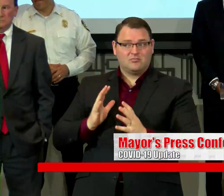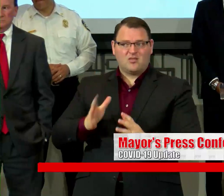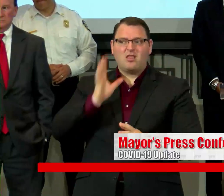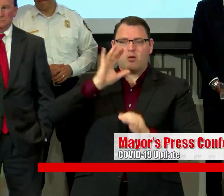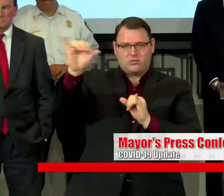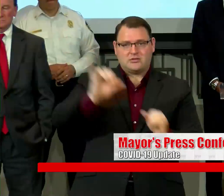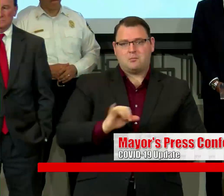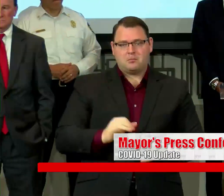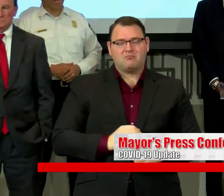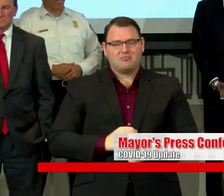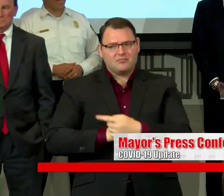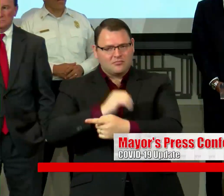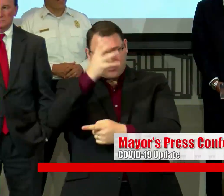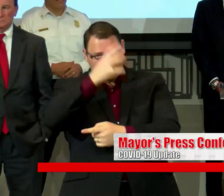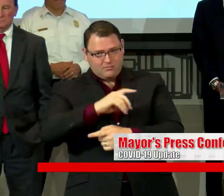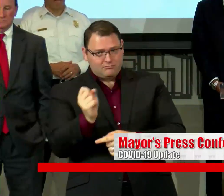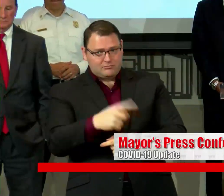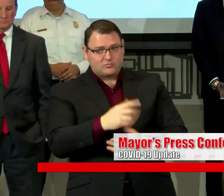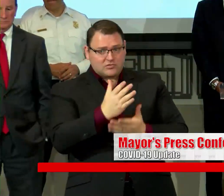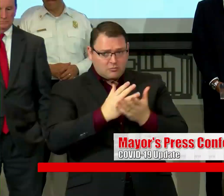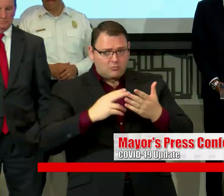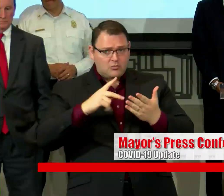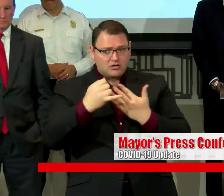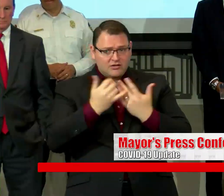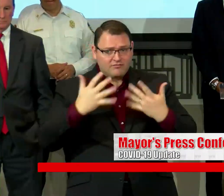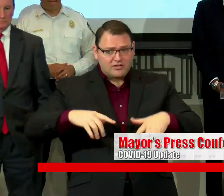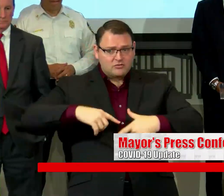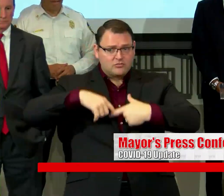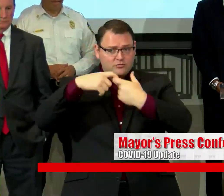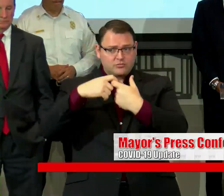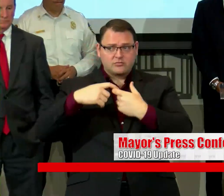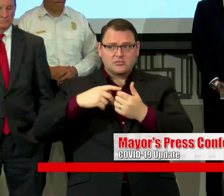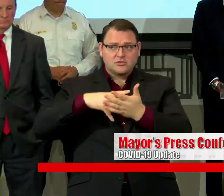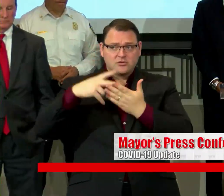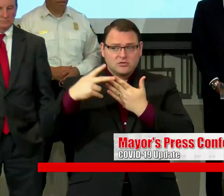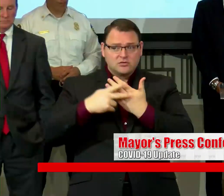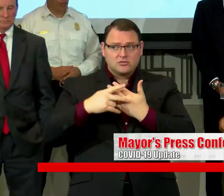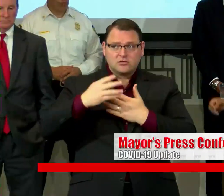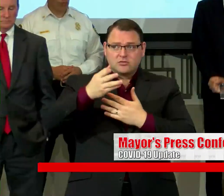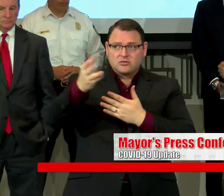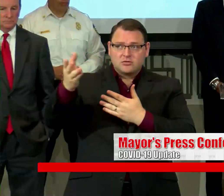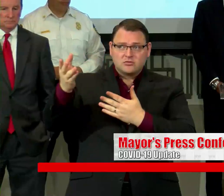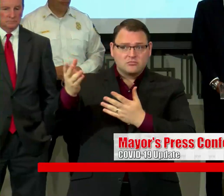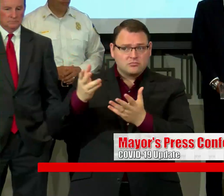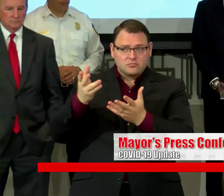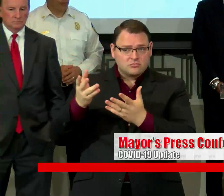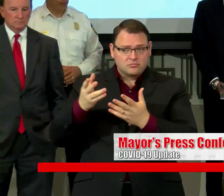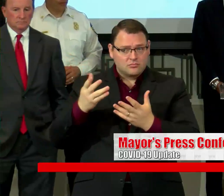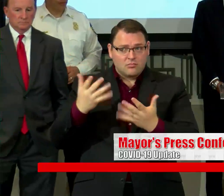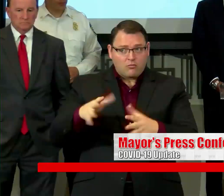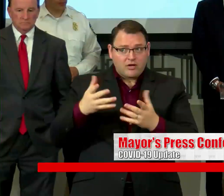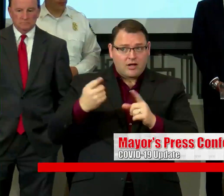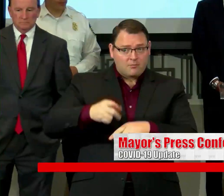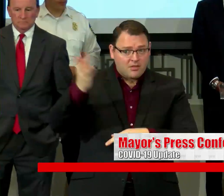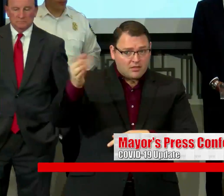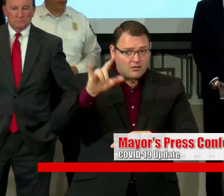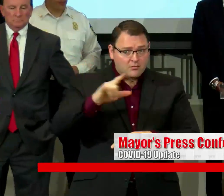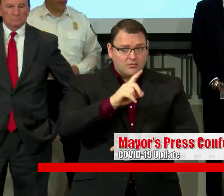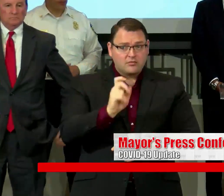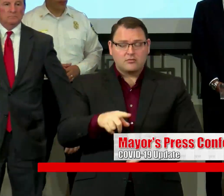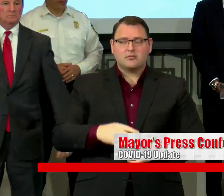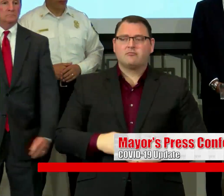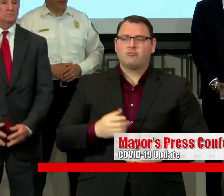taken place, sir? Have some projects been slowed down at all? At this point in time, I've not been notified that projects have been slowed down. I have